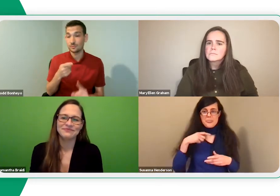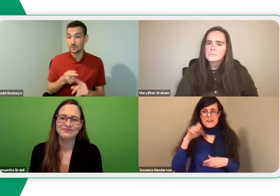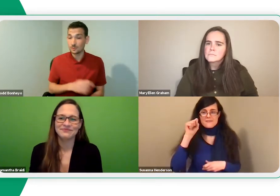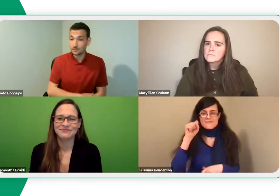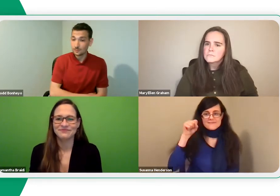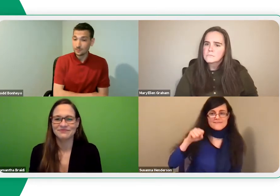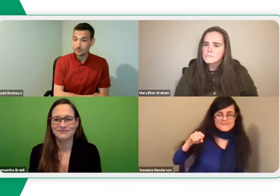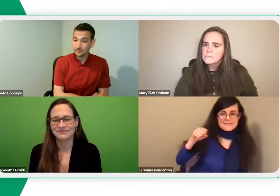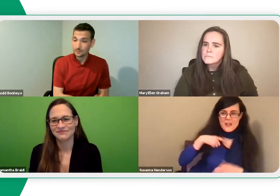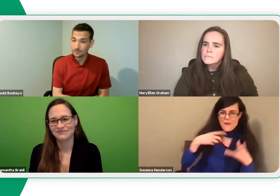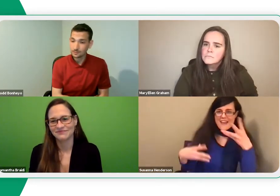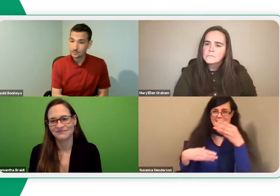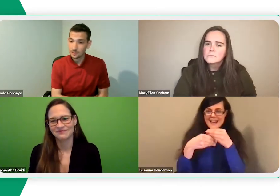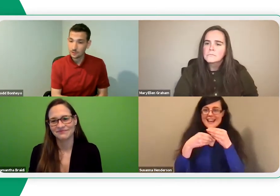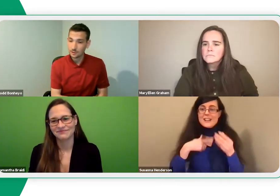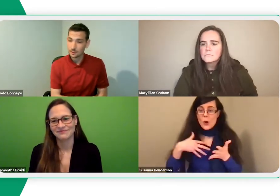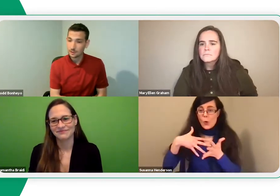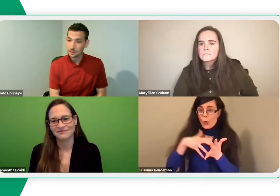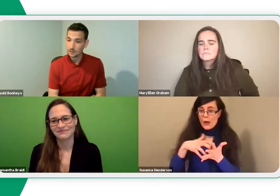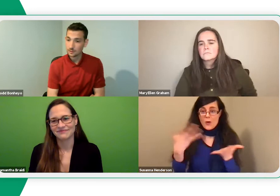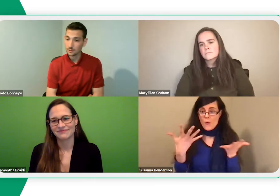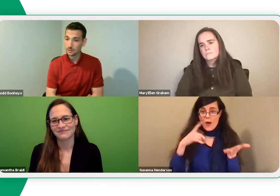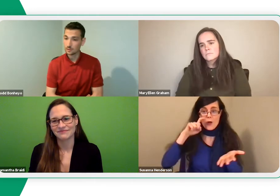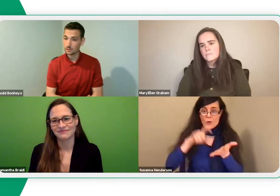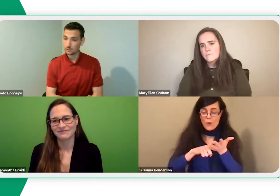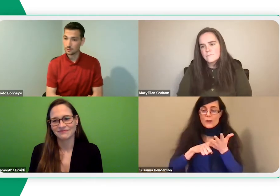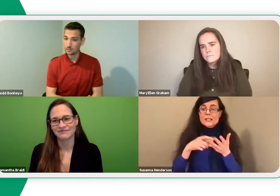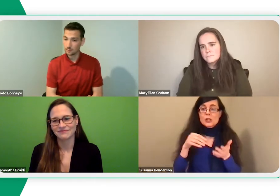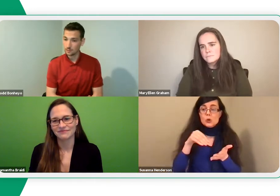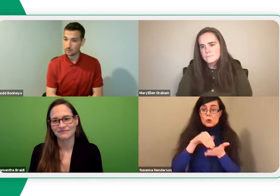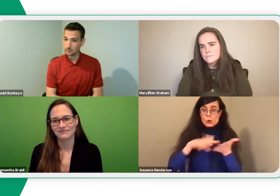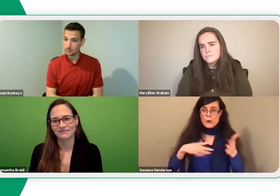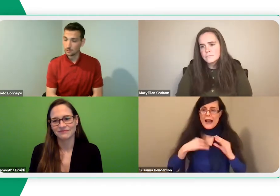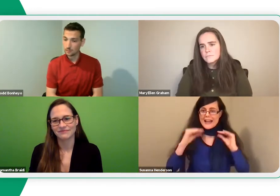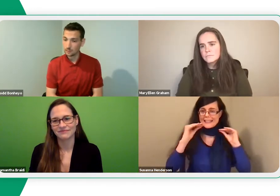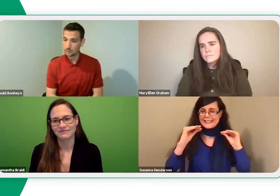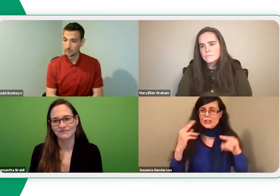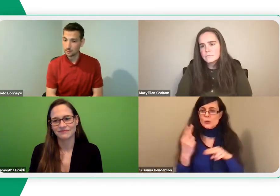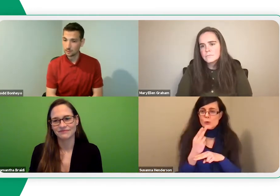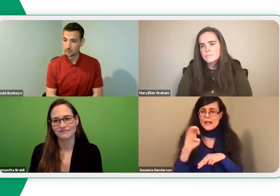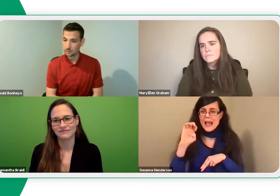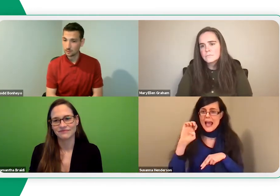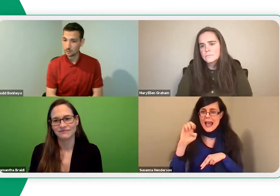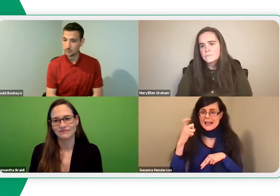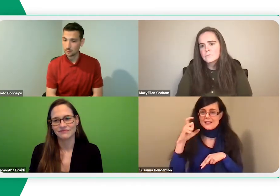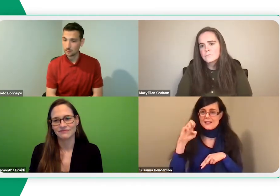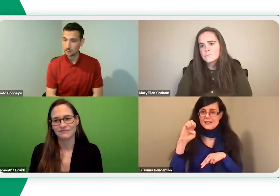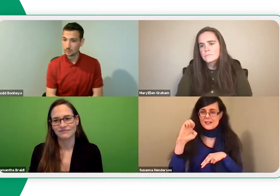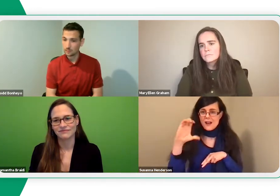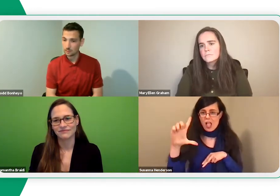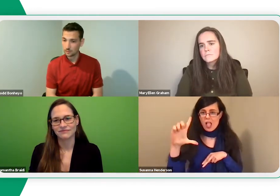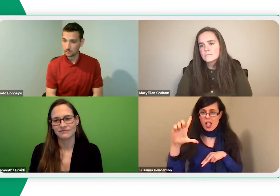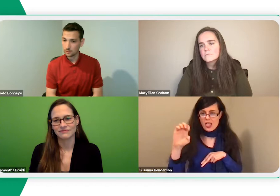their skills are lacking in terms of finance. This is Susanna. Yeah, I want to add one of the things that I notice